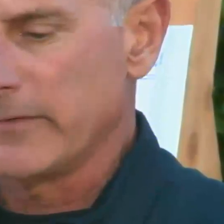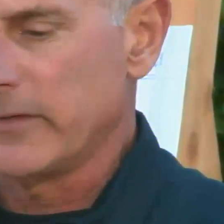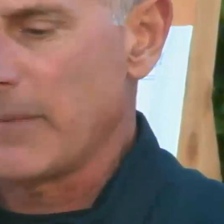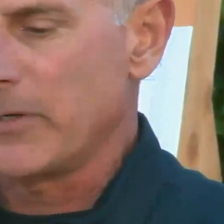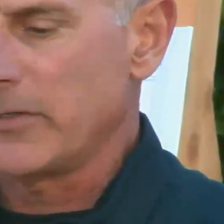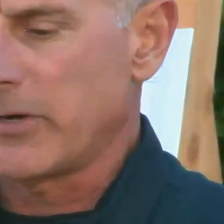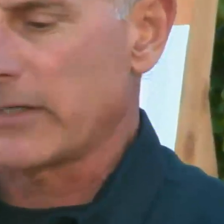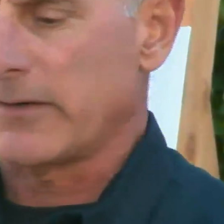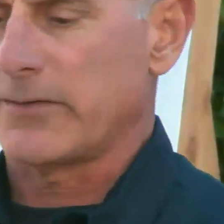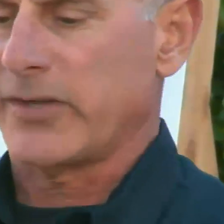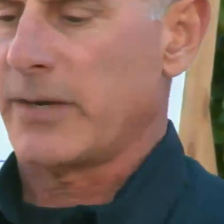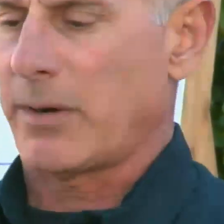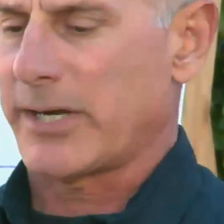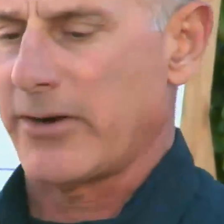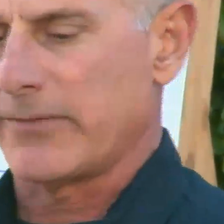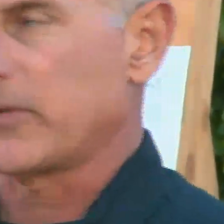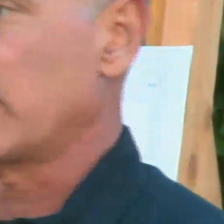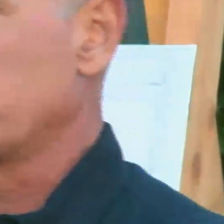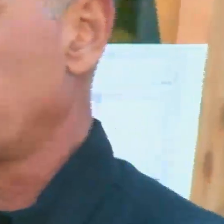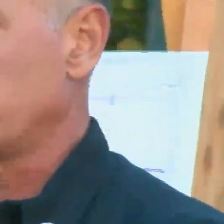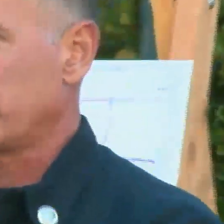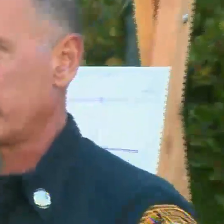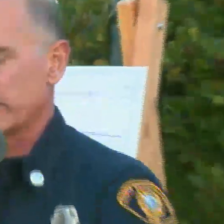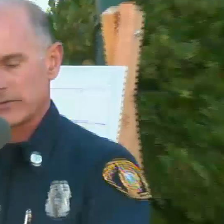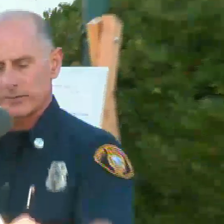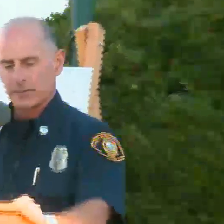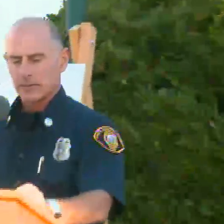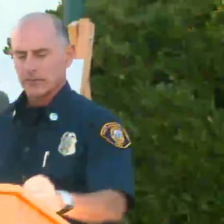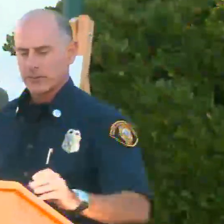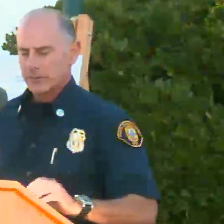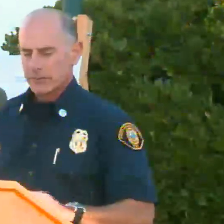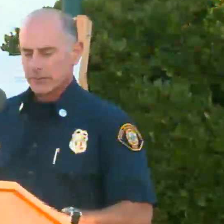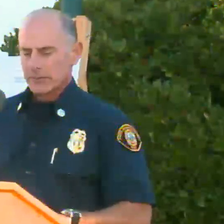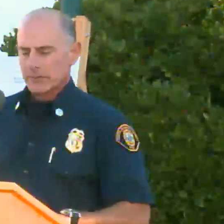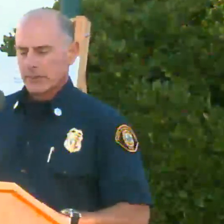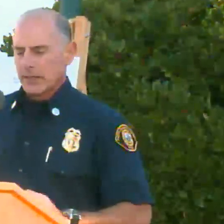Fayram. He's the Deputy Director of the Santa Barbara County Flood Control District.